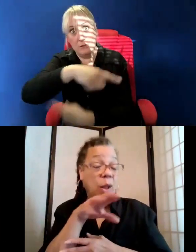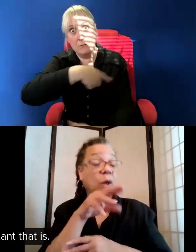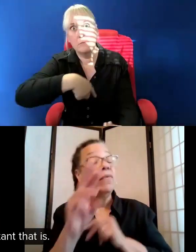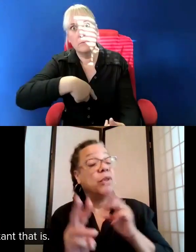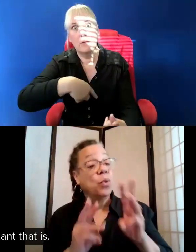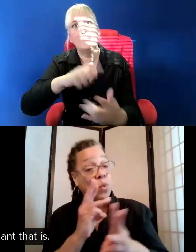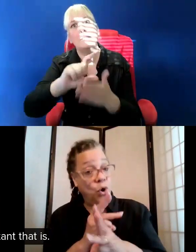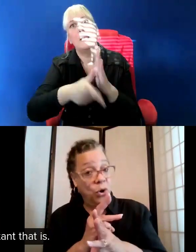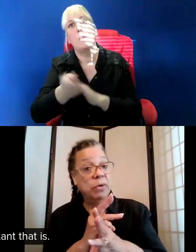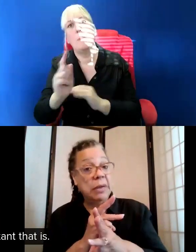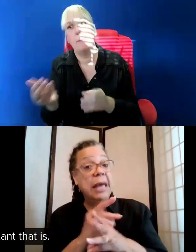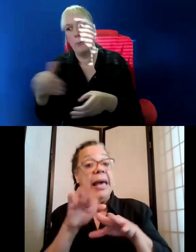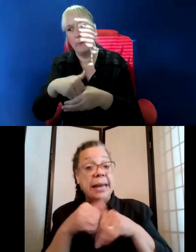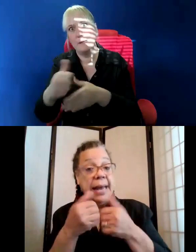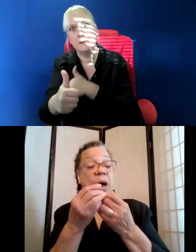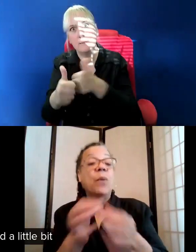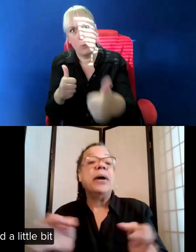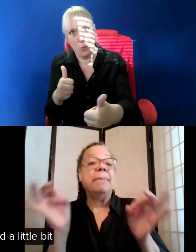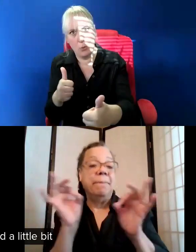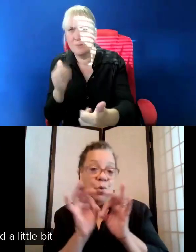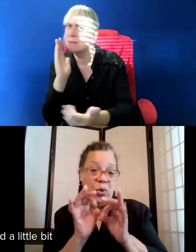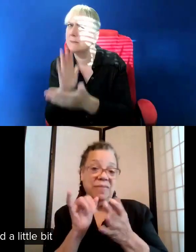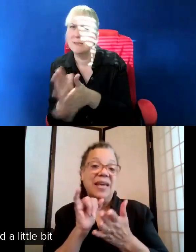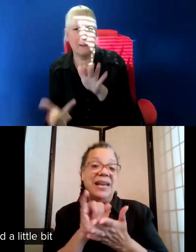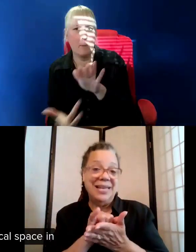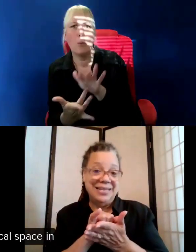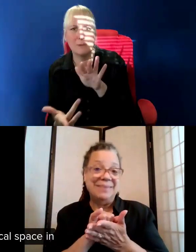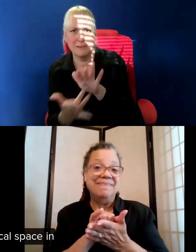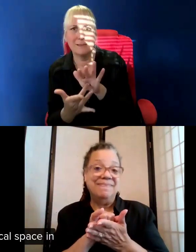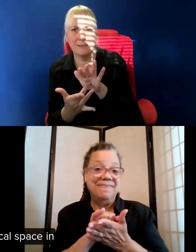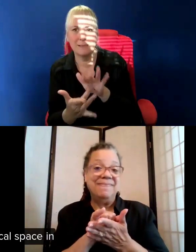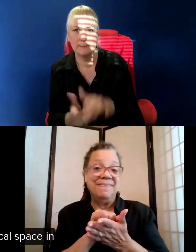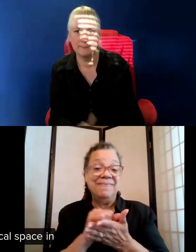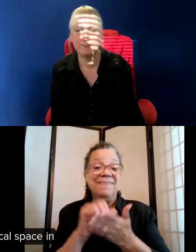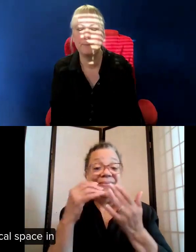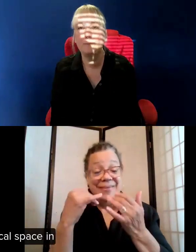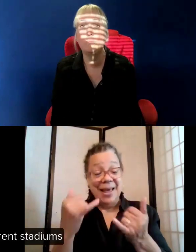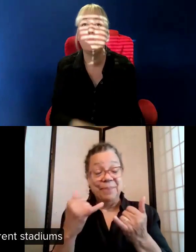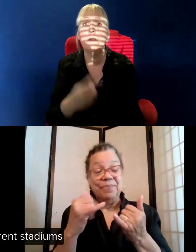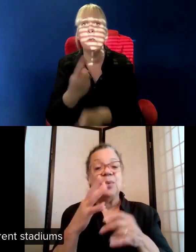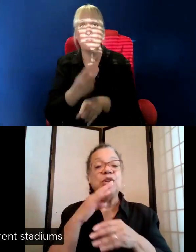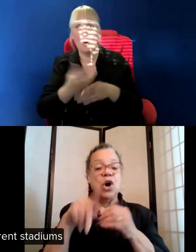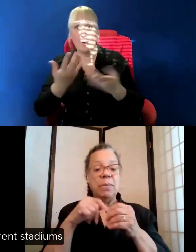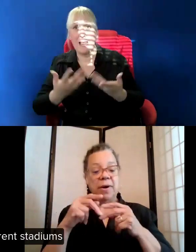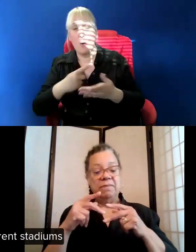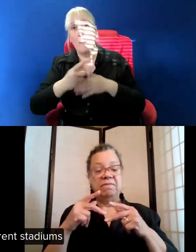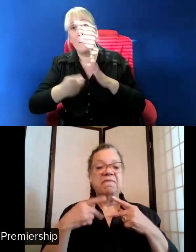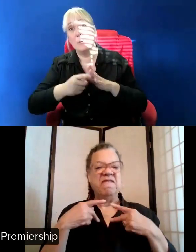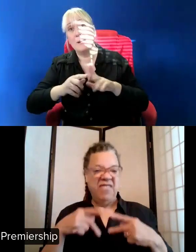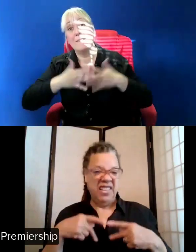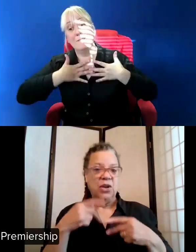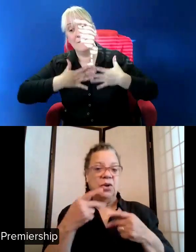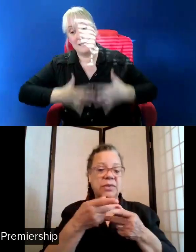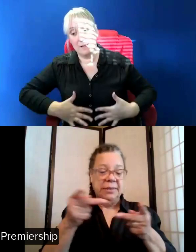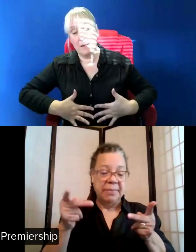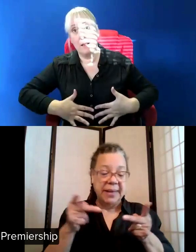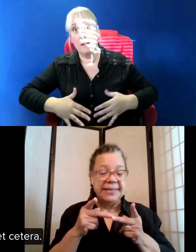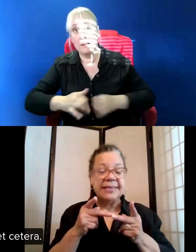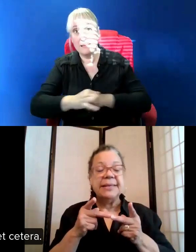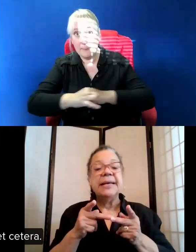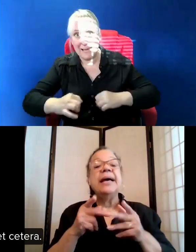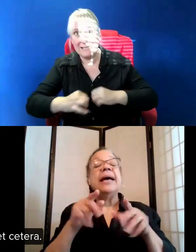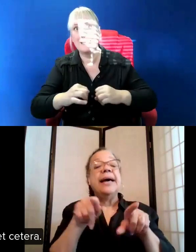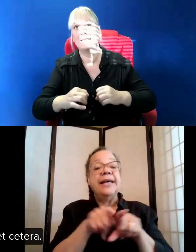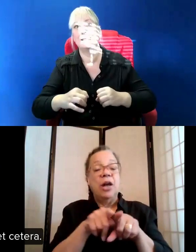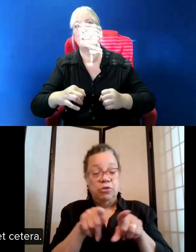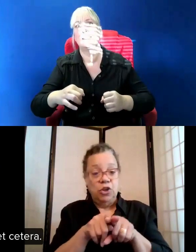sport and how important that is. We've talked a little bit about physical space in terms of different stadiums and also the Premiership